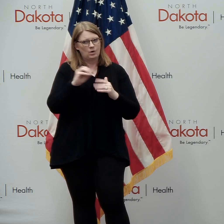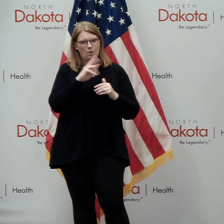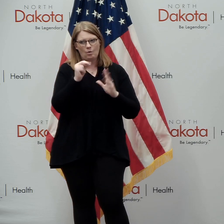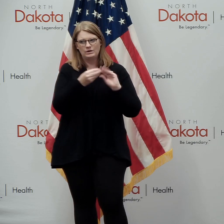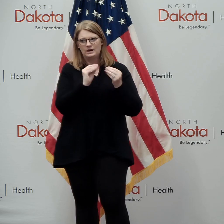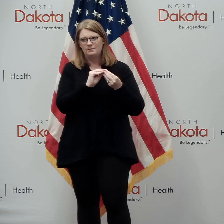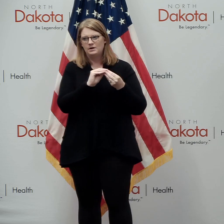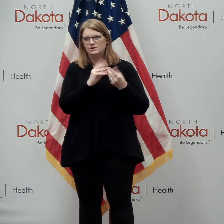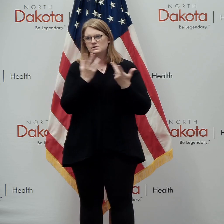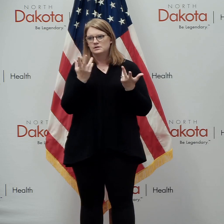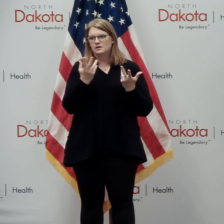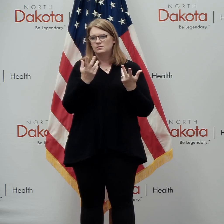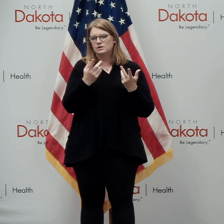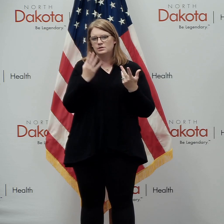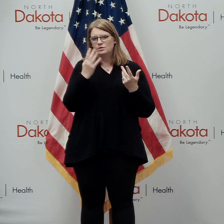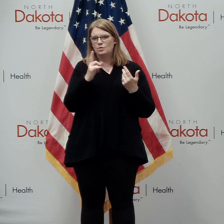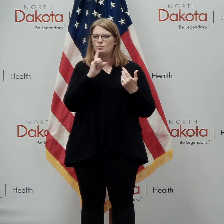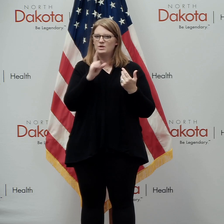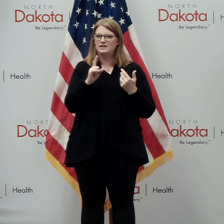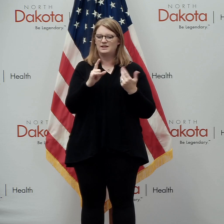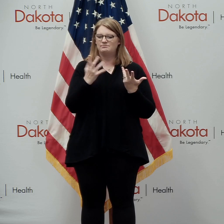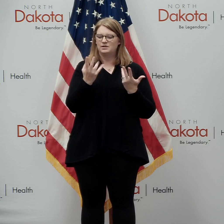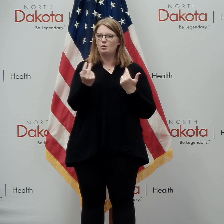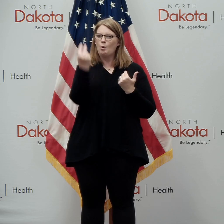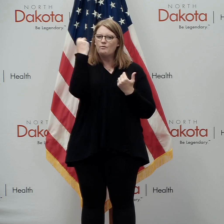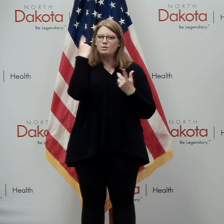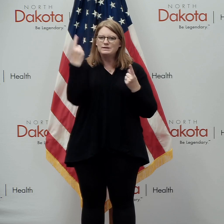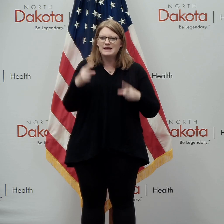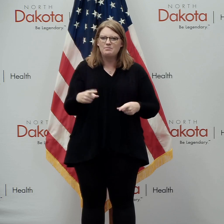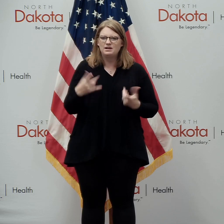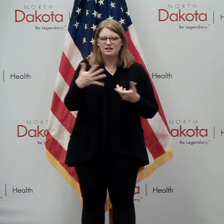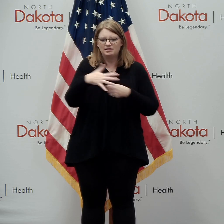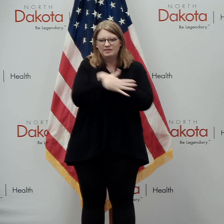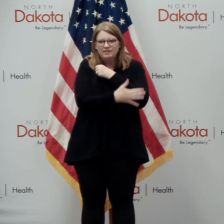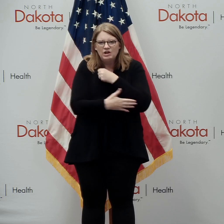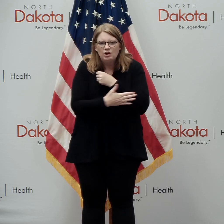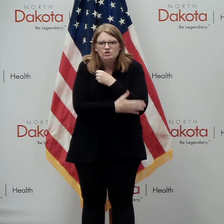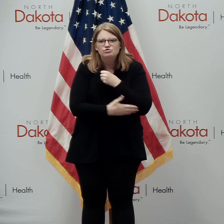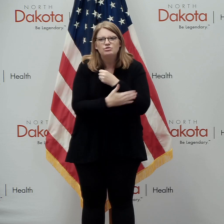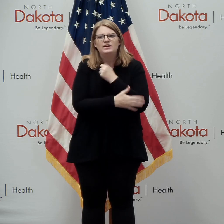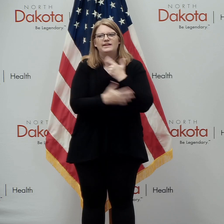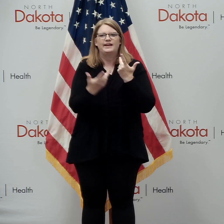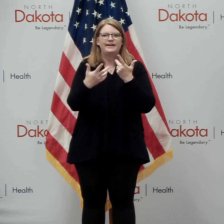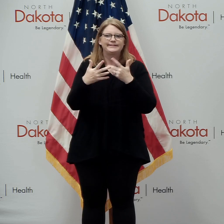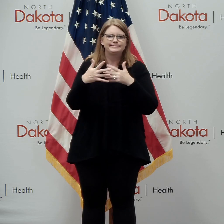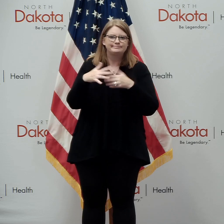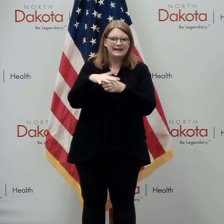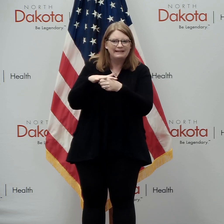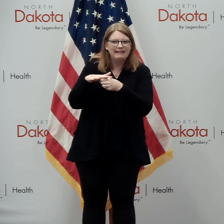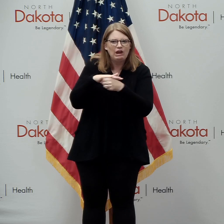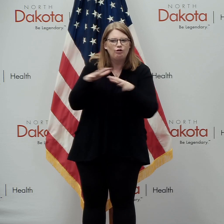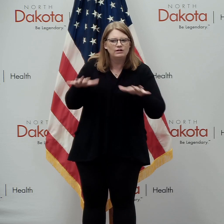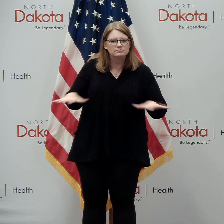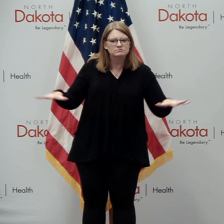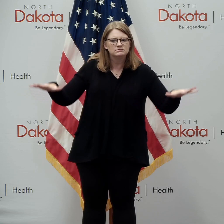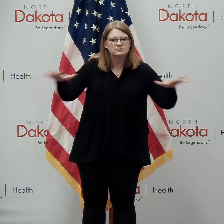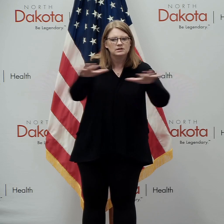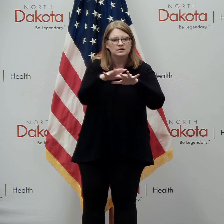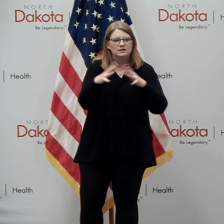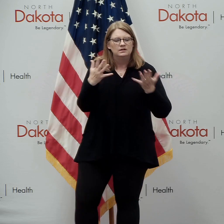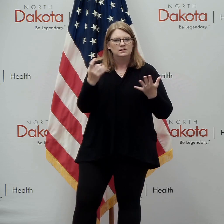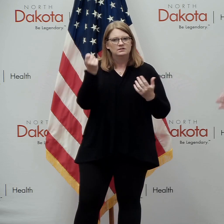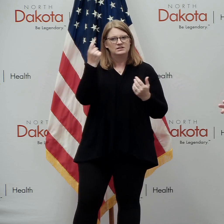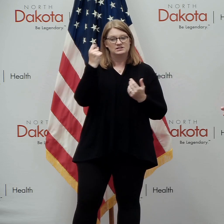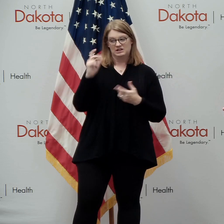always the context of what's going on in the country and regionally. There are, as we saw first, where this really hit